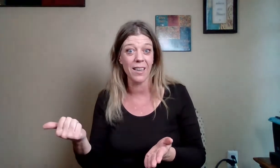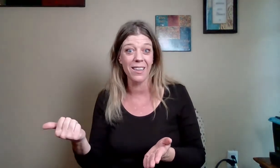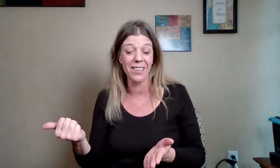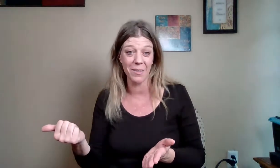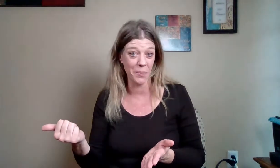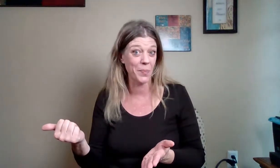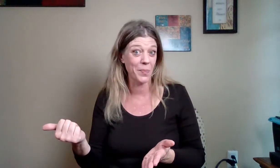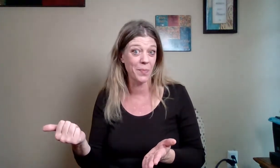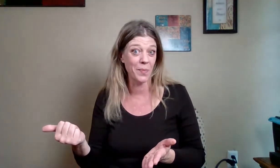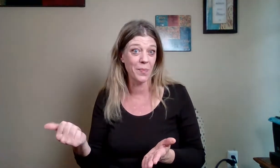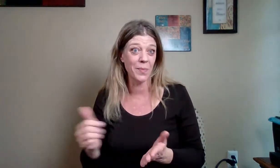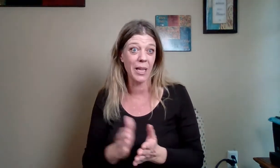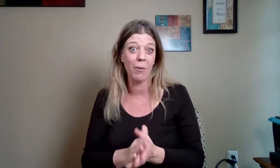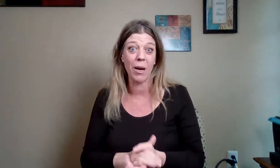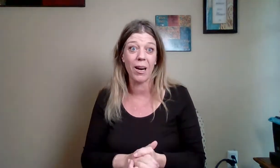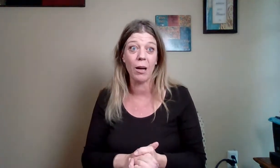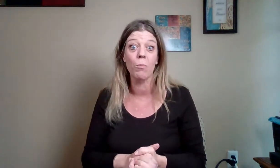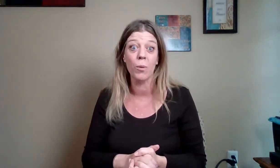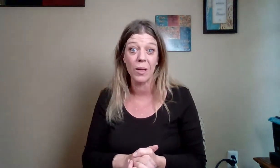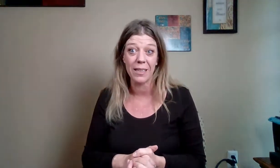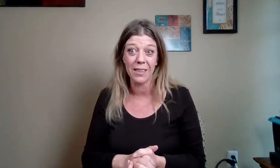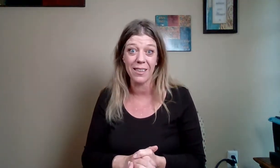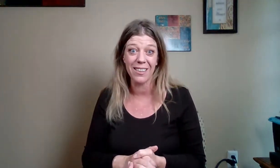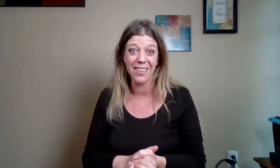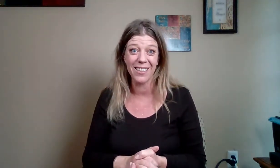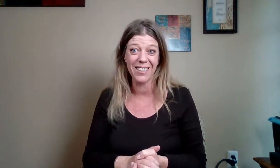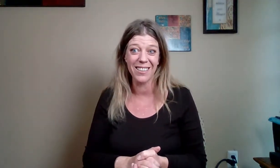How about booked?